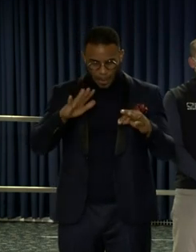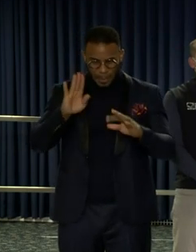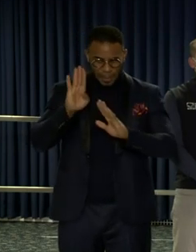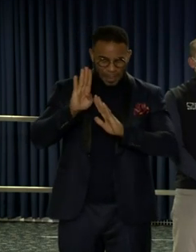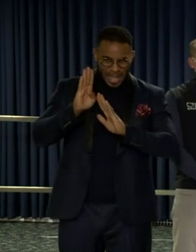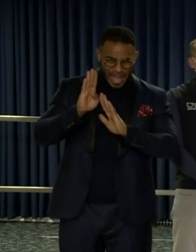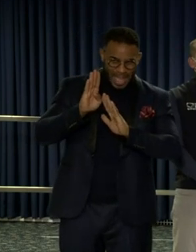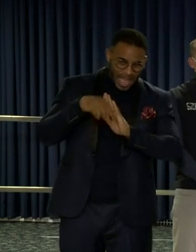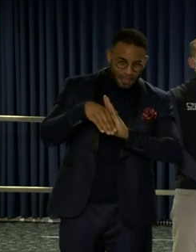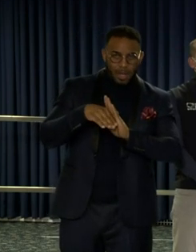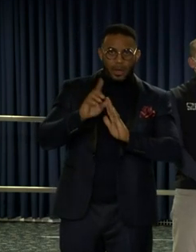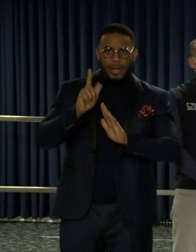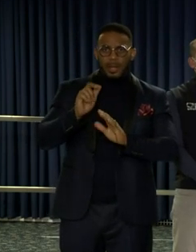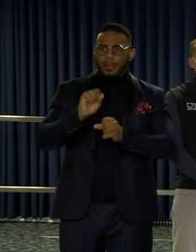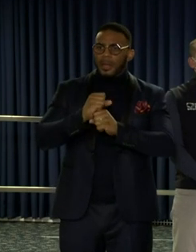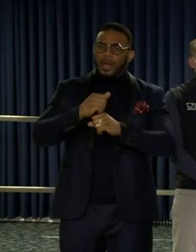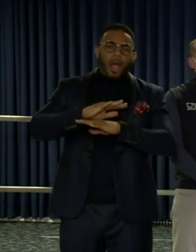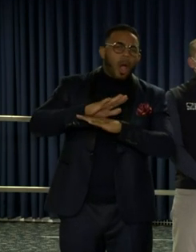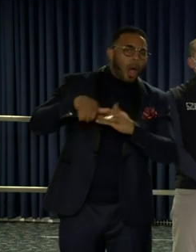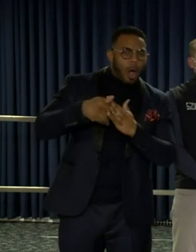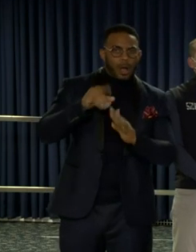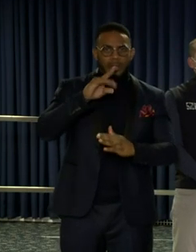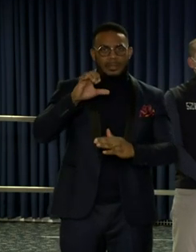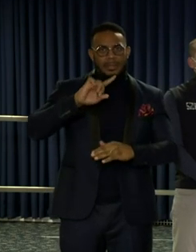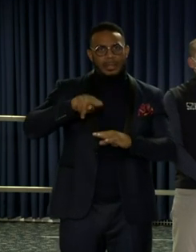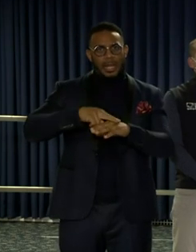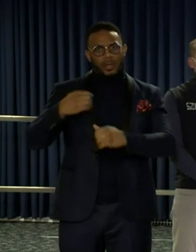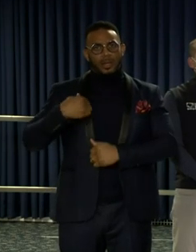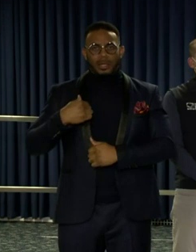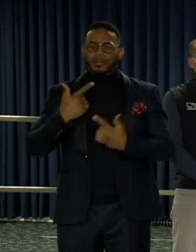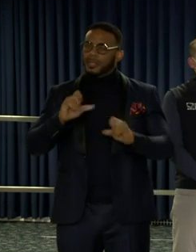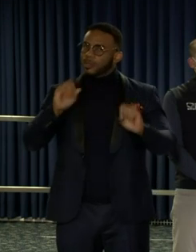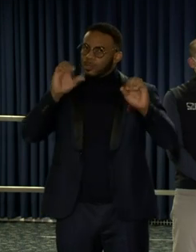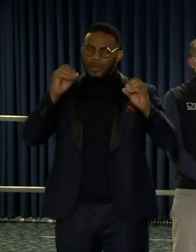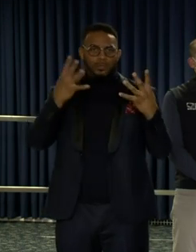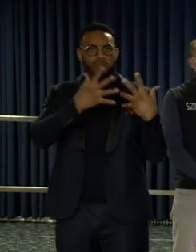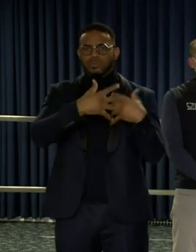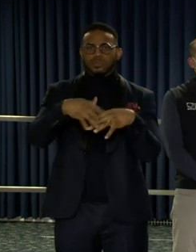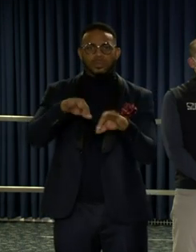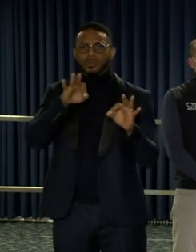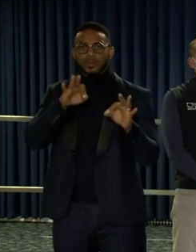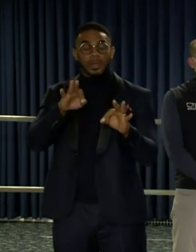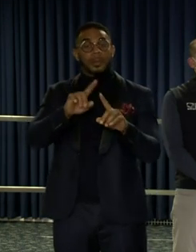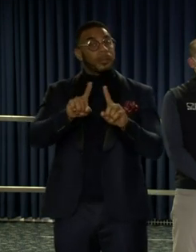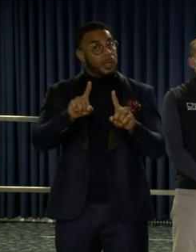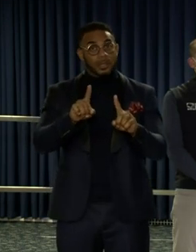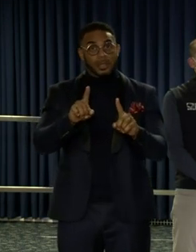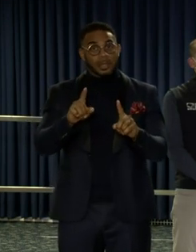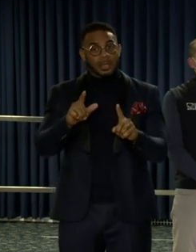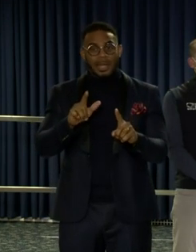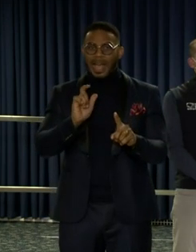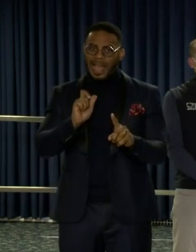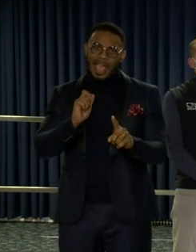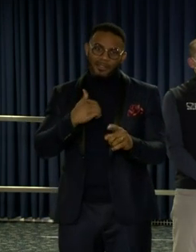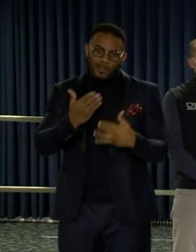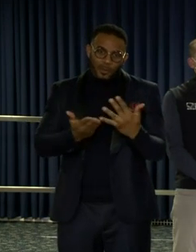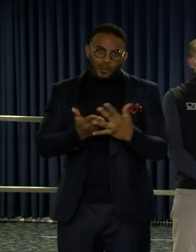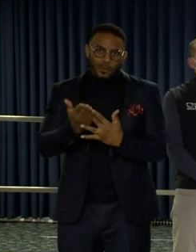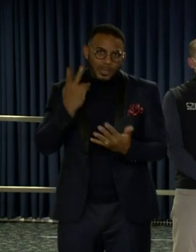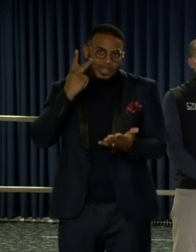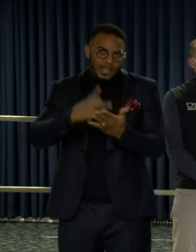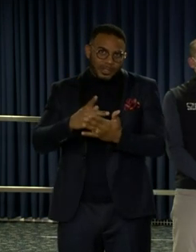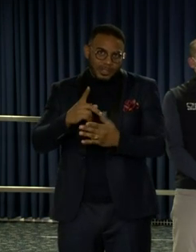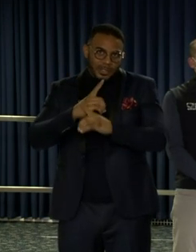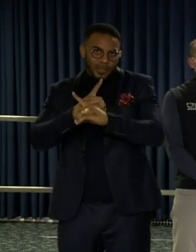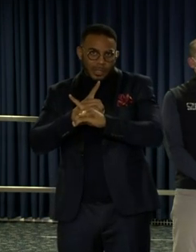hour later to mobilize the entire D.C. National Guard. So this has been incredibly fluid. But I have to go through the Secretary of Defense